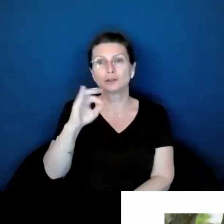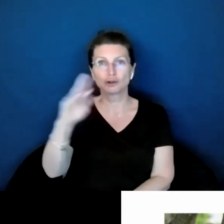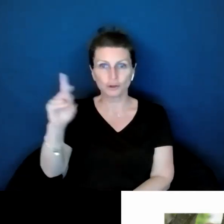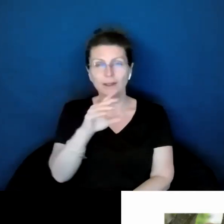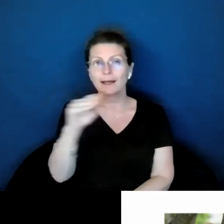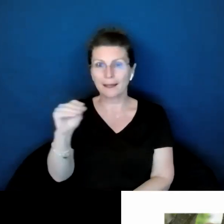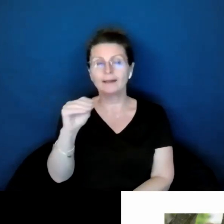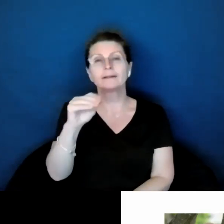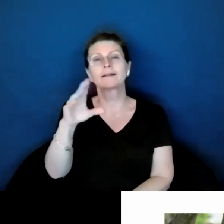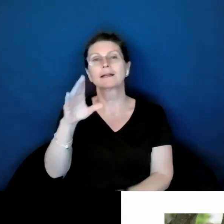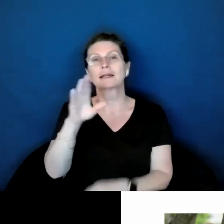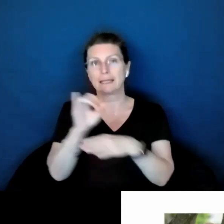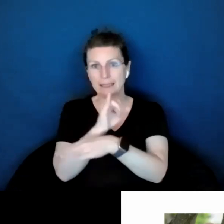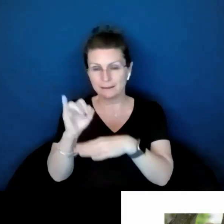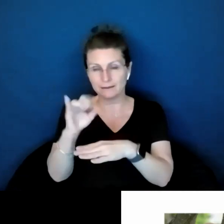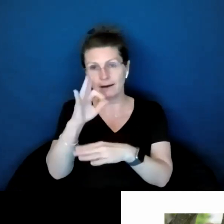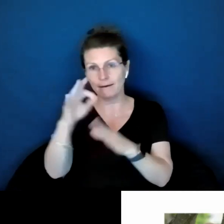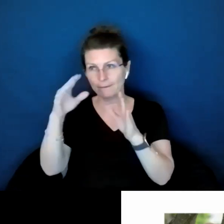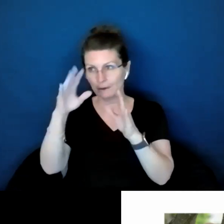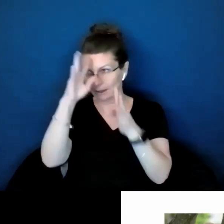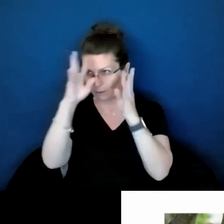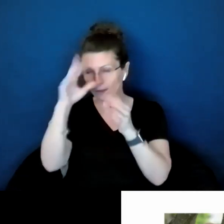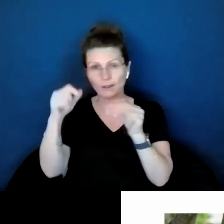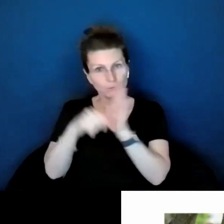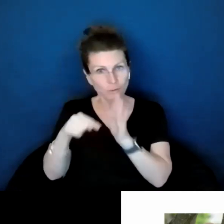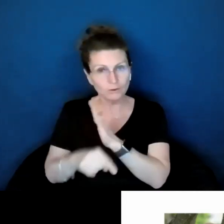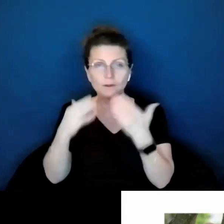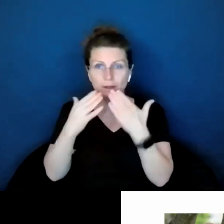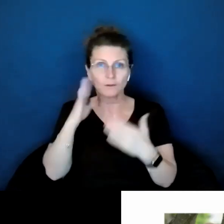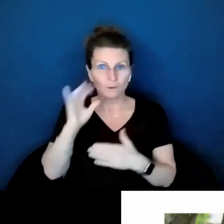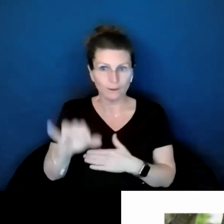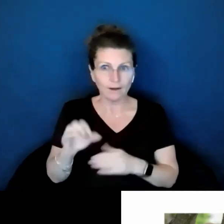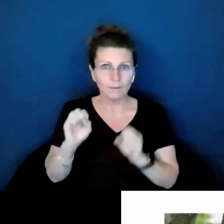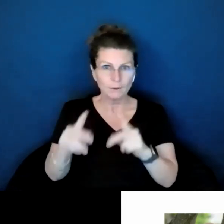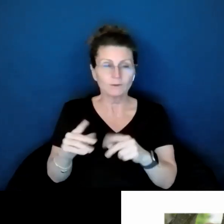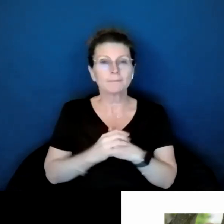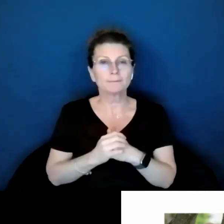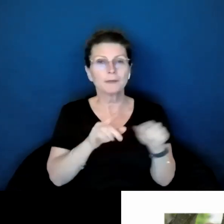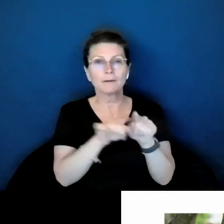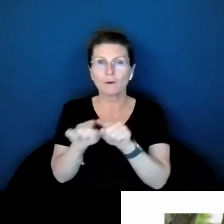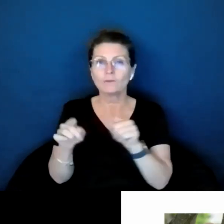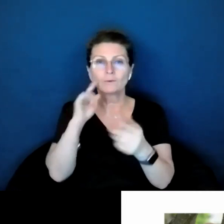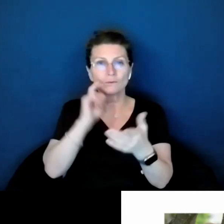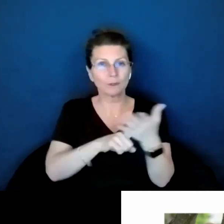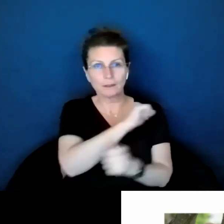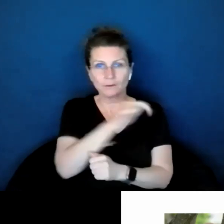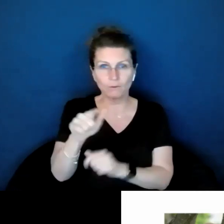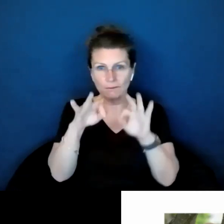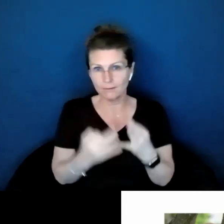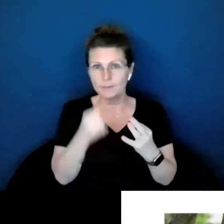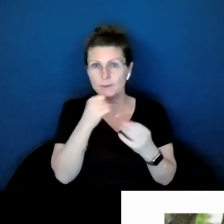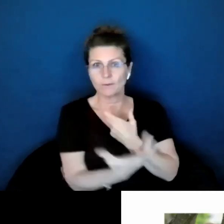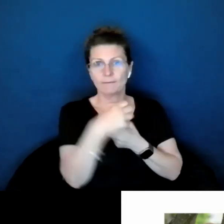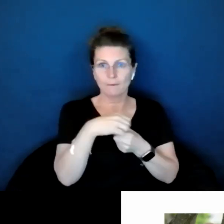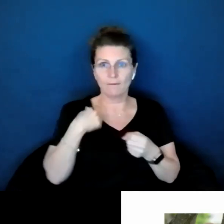and Innovation for their financial support for this research. And I'd like to recognize every single family who has participated